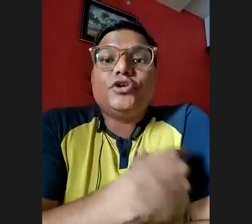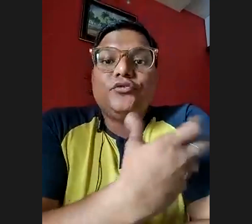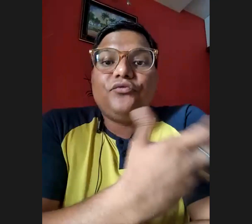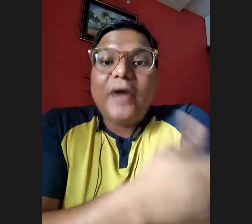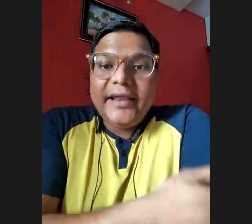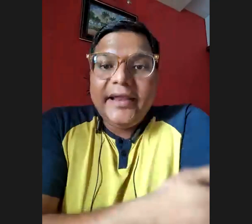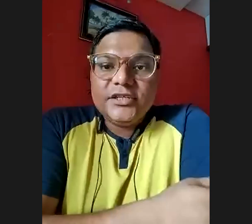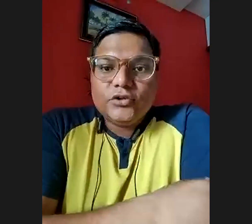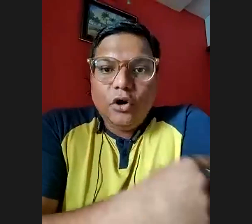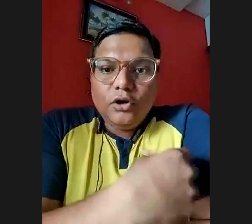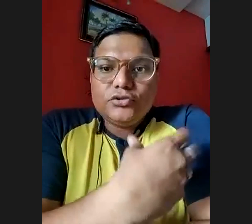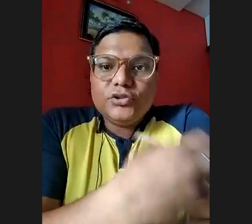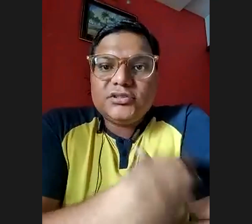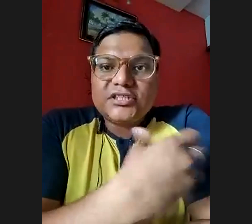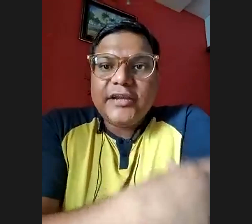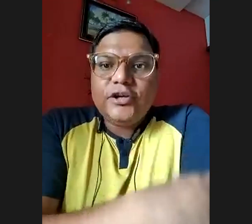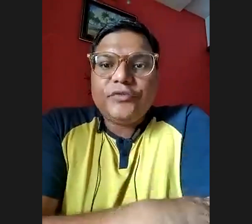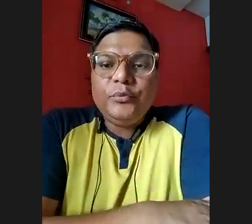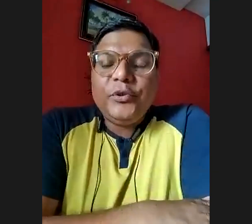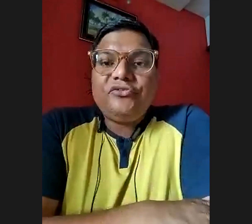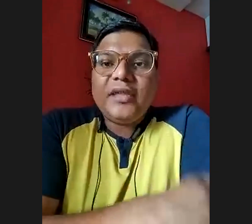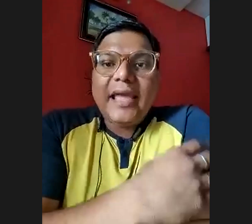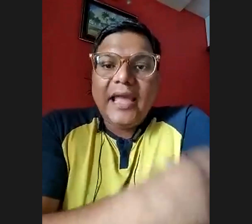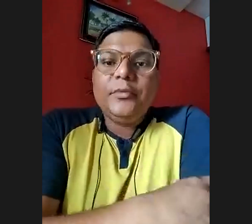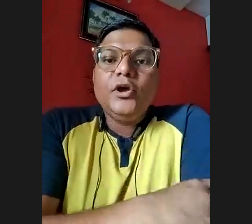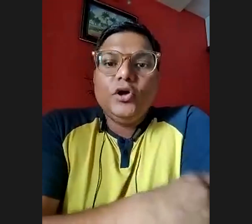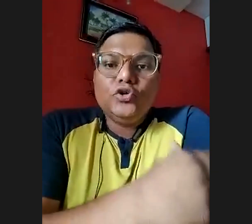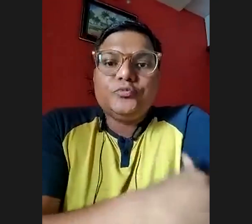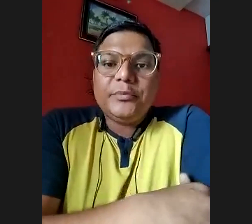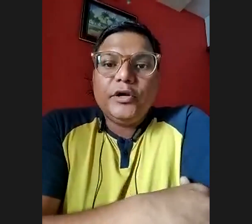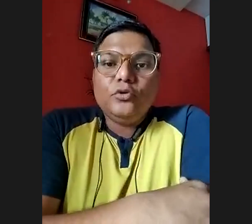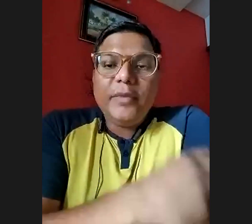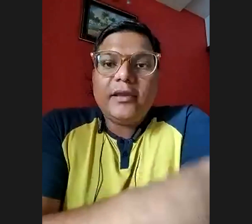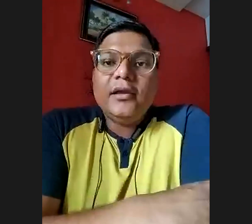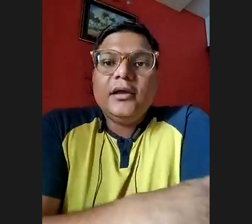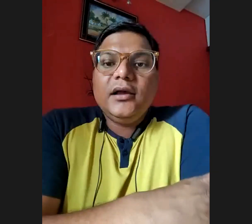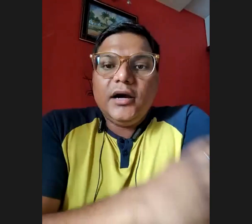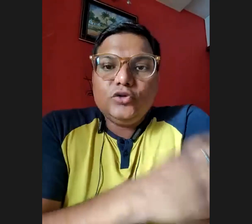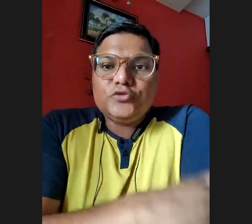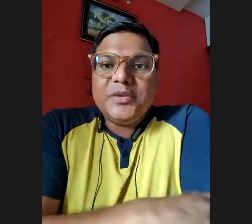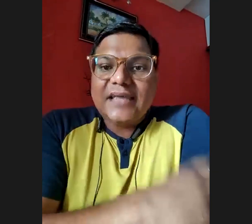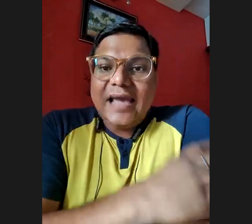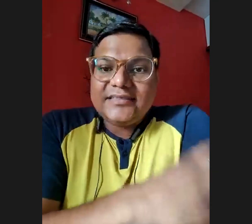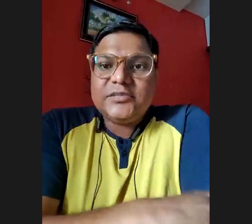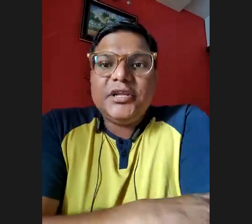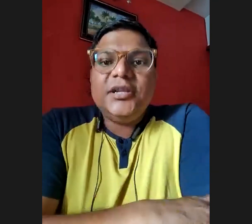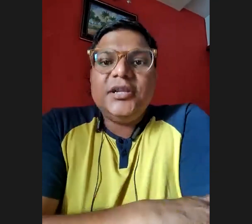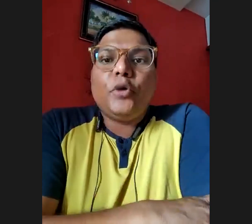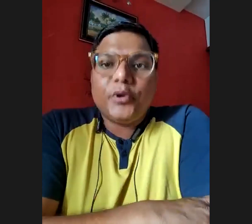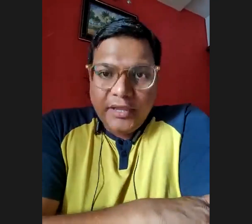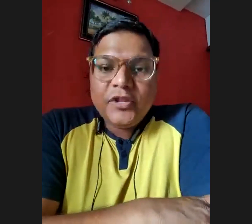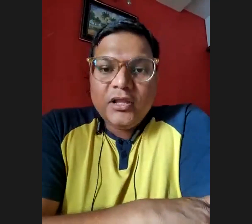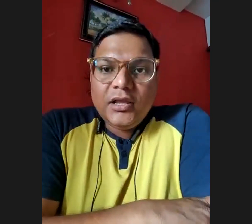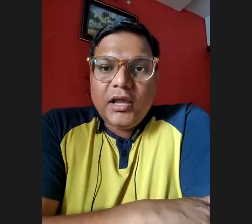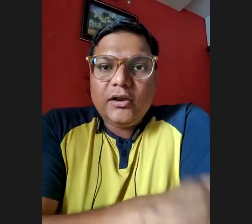they need some sort of guidance. So also such kind of inventory can help those people to make those places accessible in a